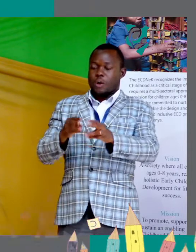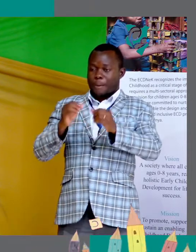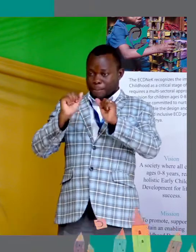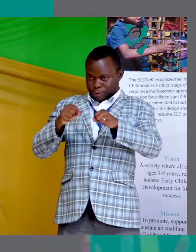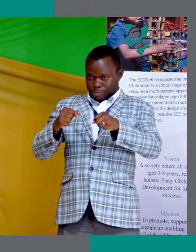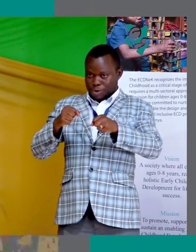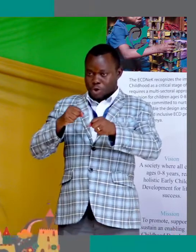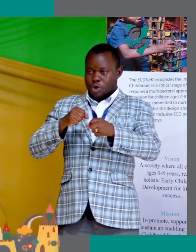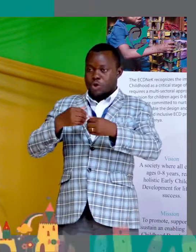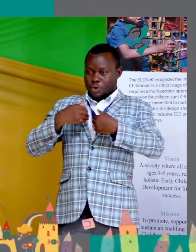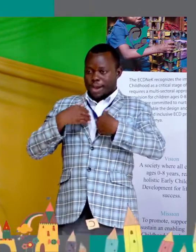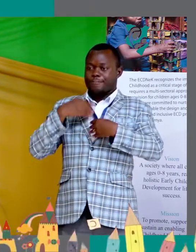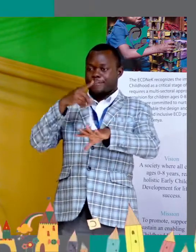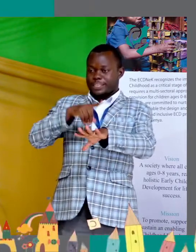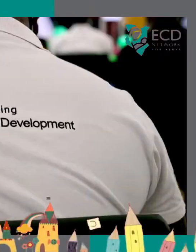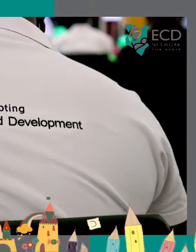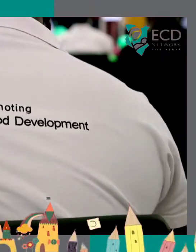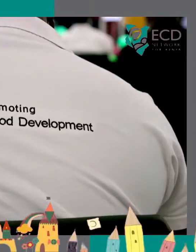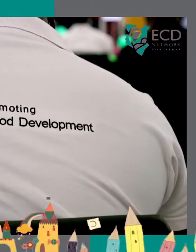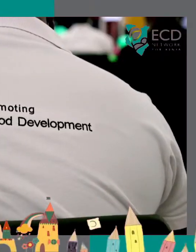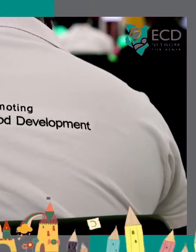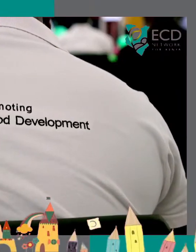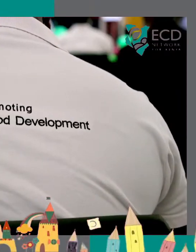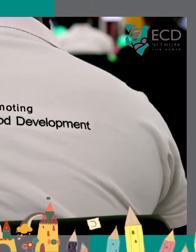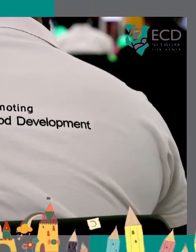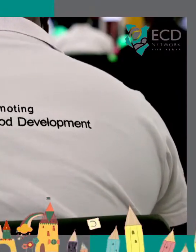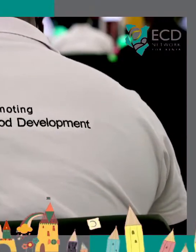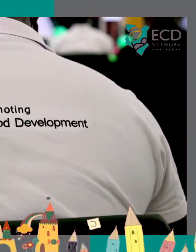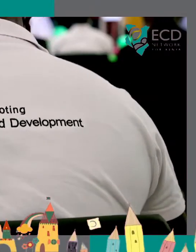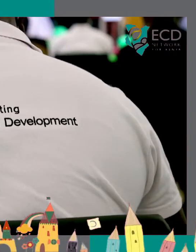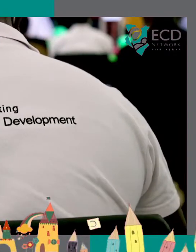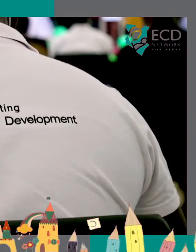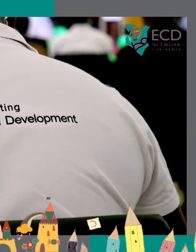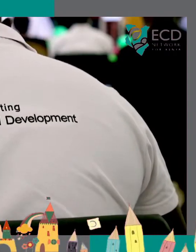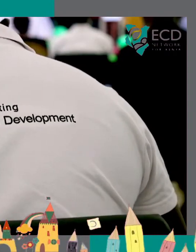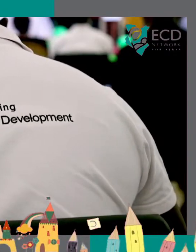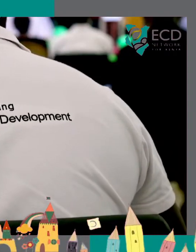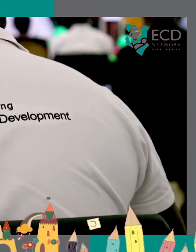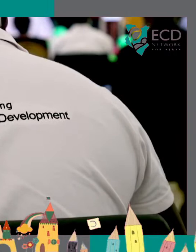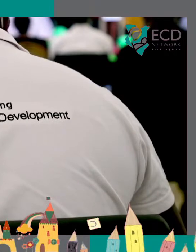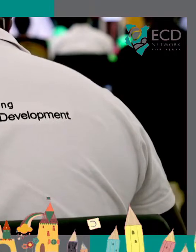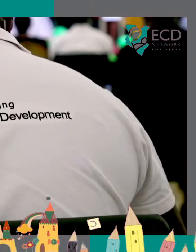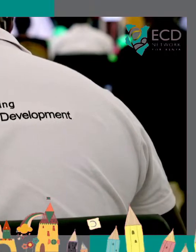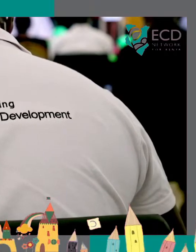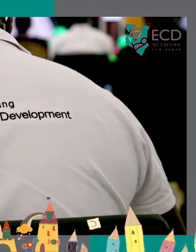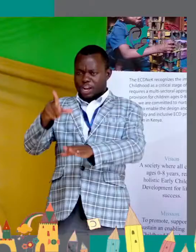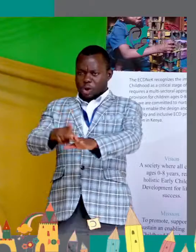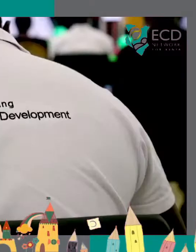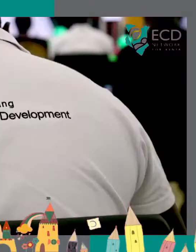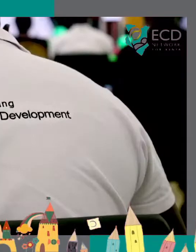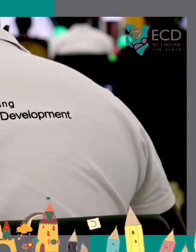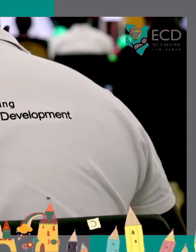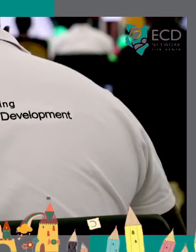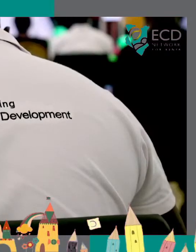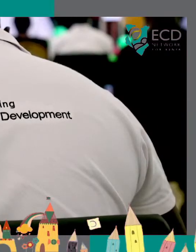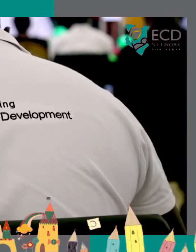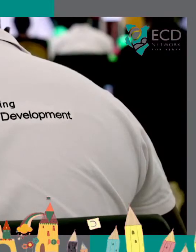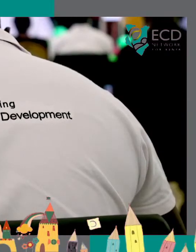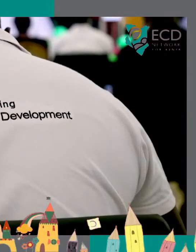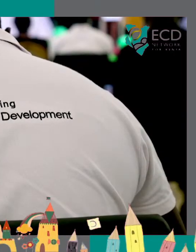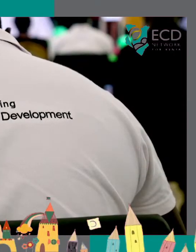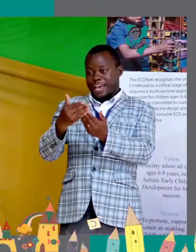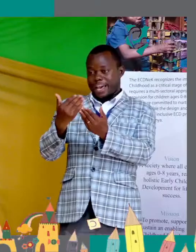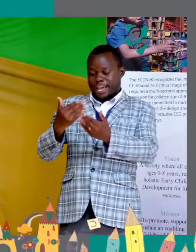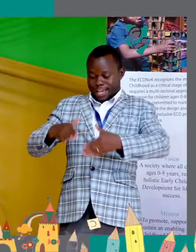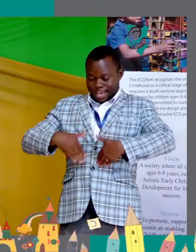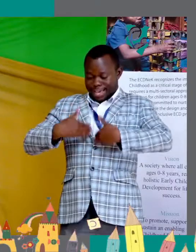children. How? Because from such a long period, caregivers had to stay at home and work from